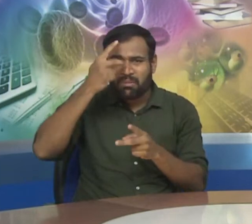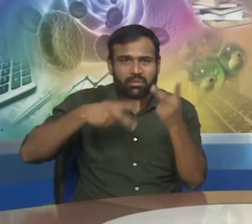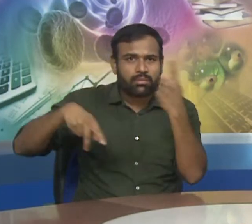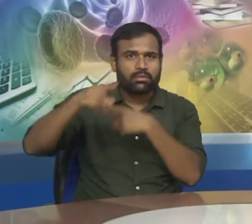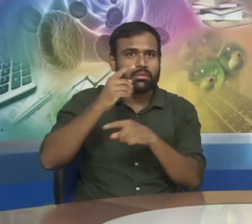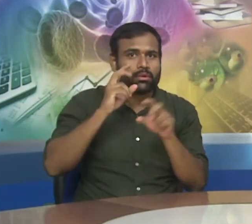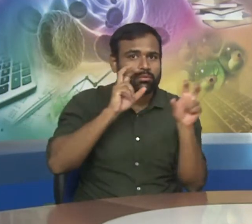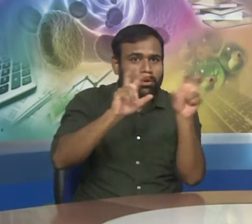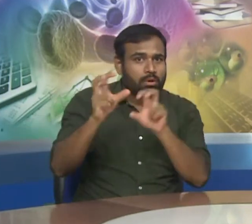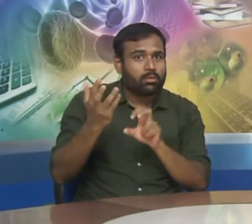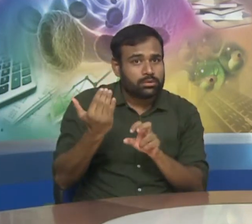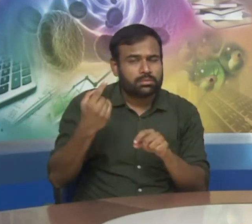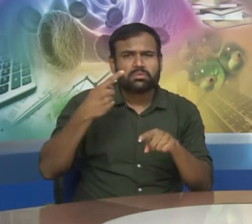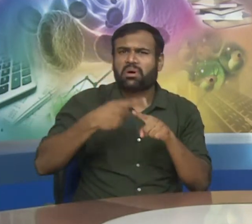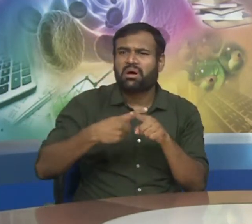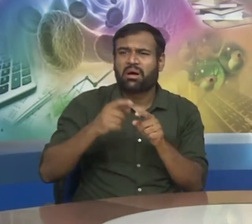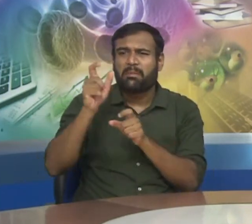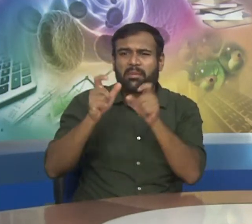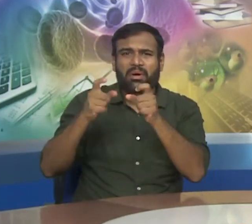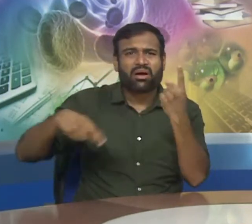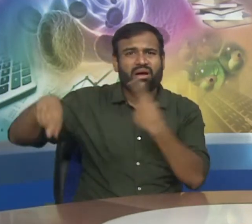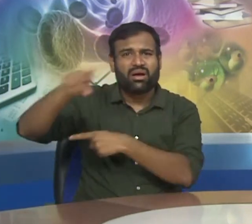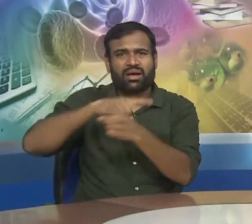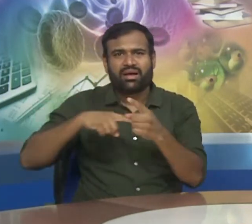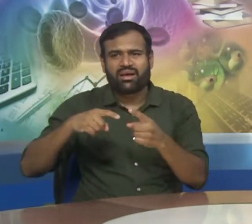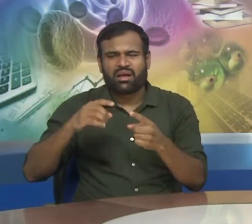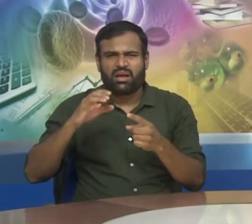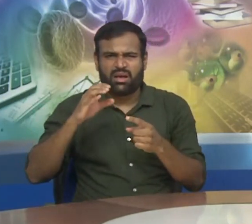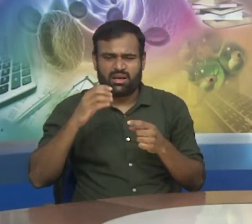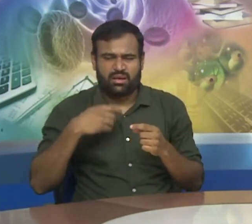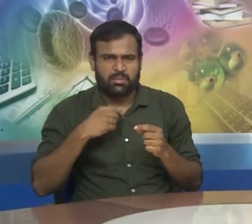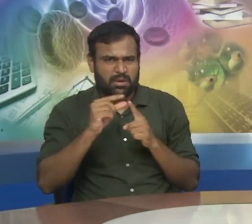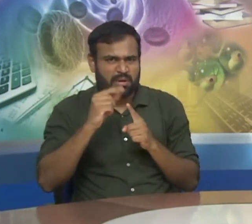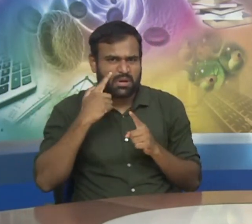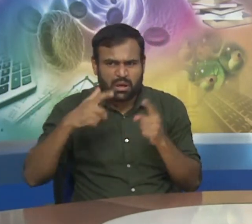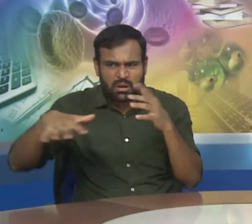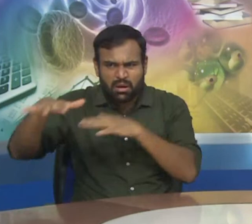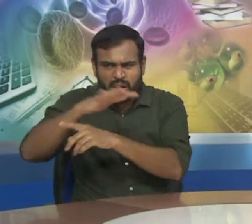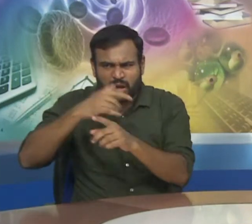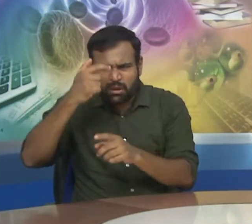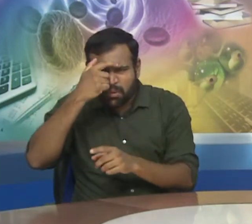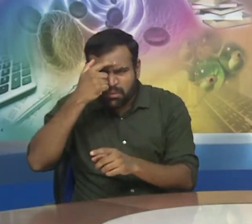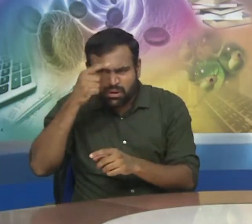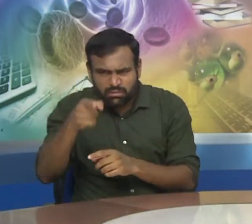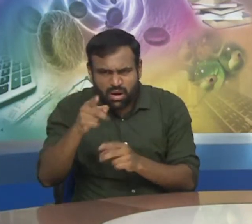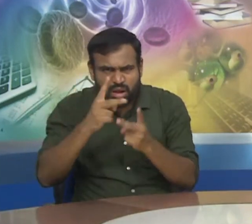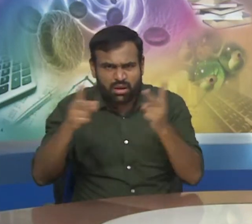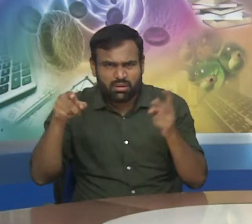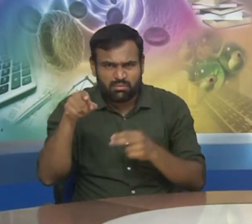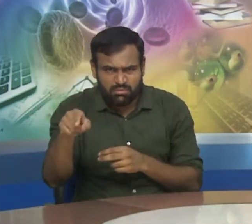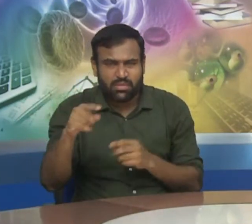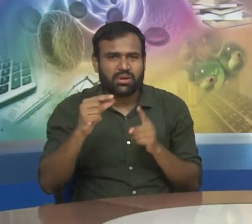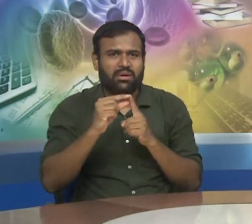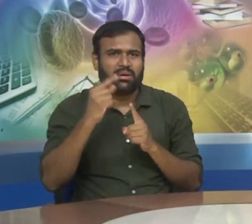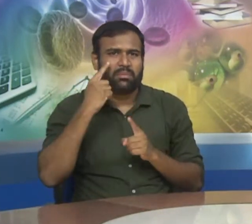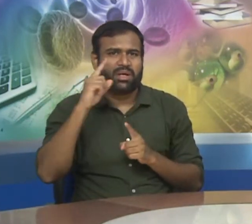But subsequently, the court permitted cases on the ground structure of government of public interest